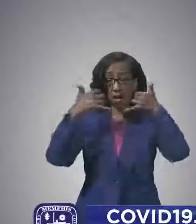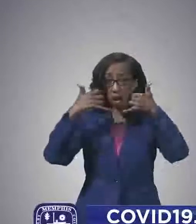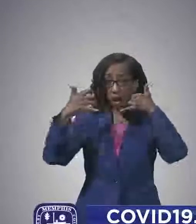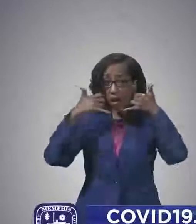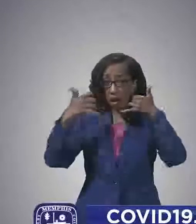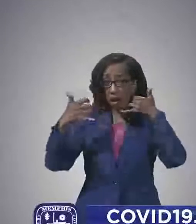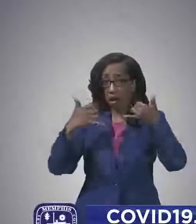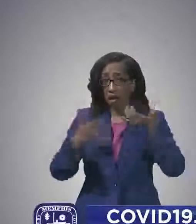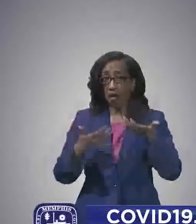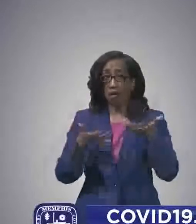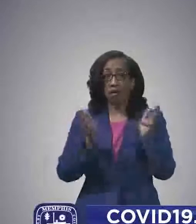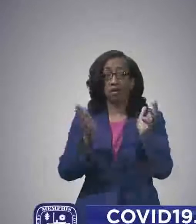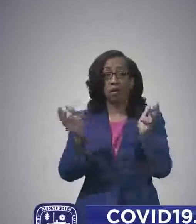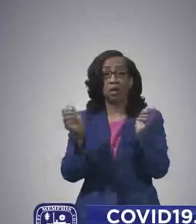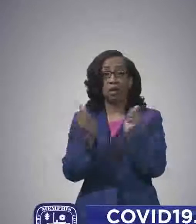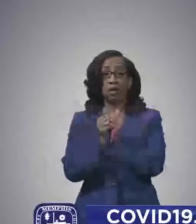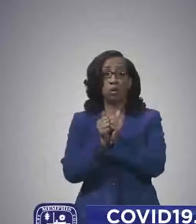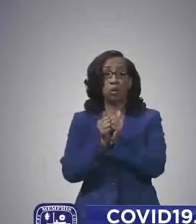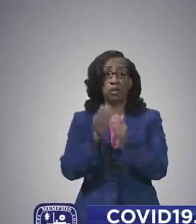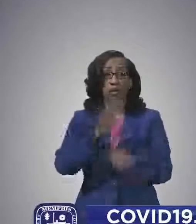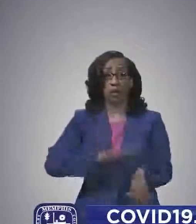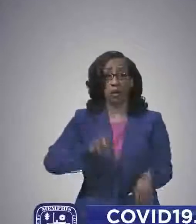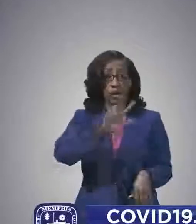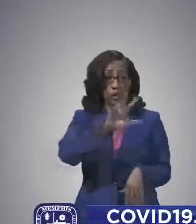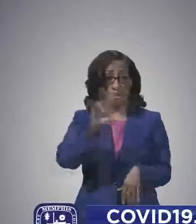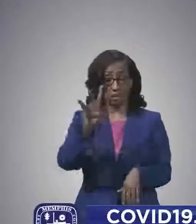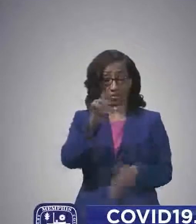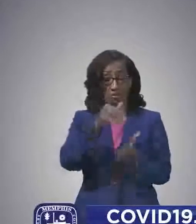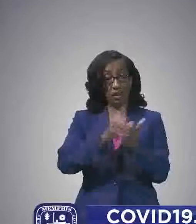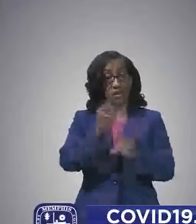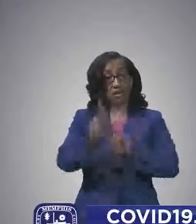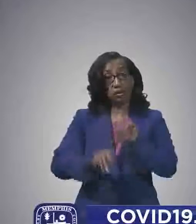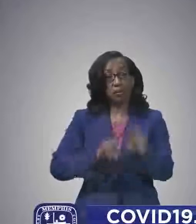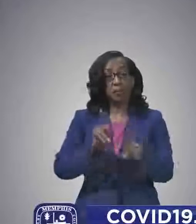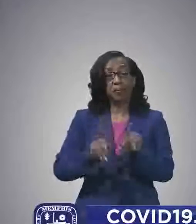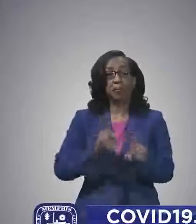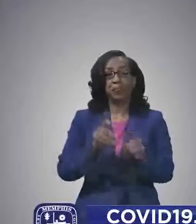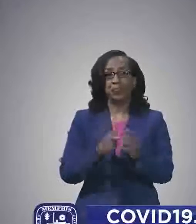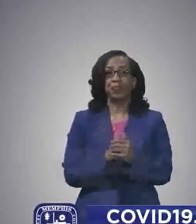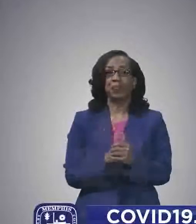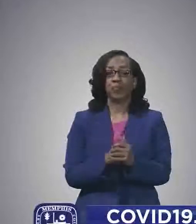almost 37,000 individuals. And our